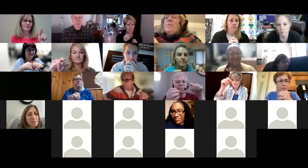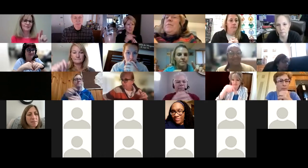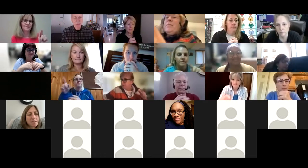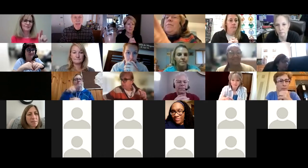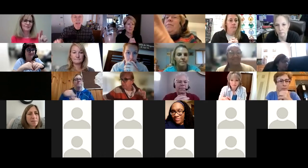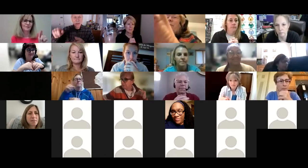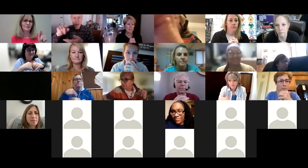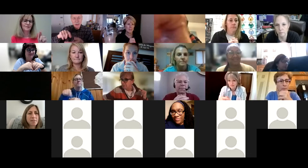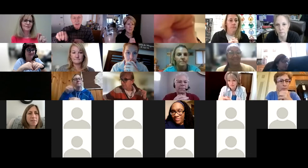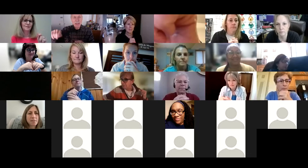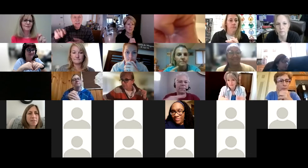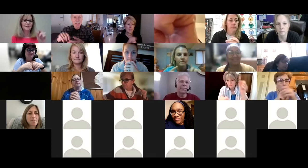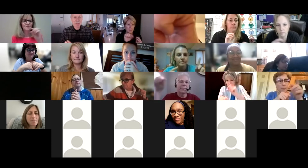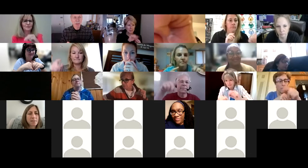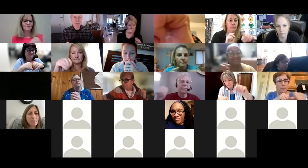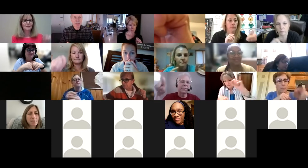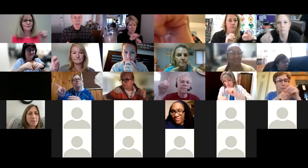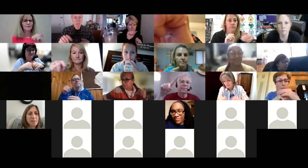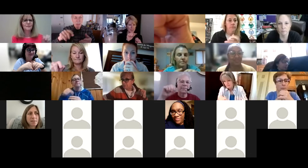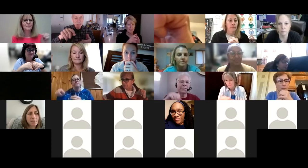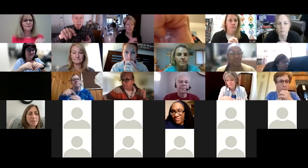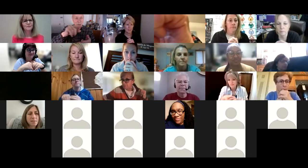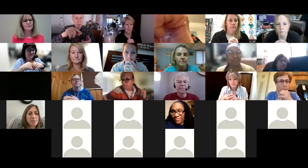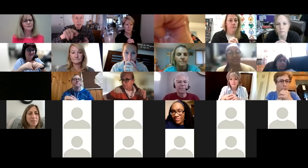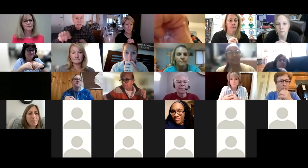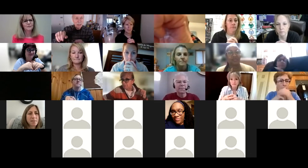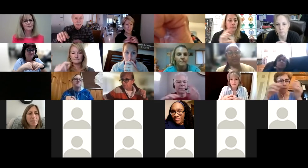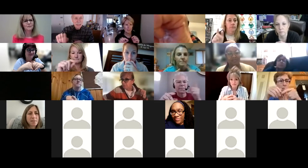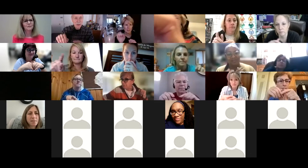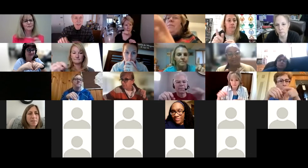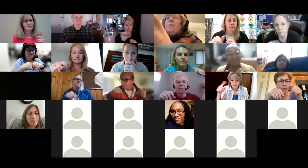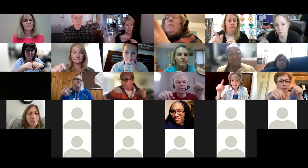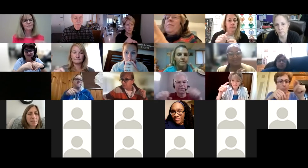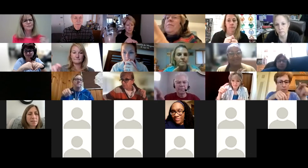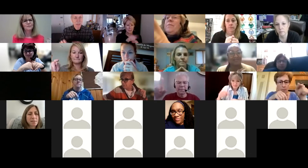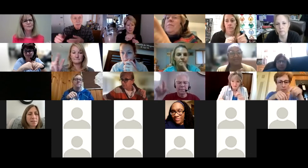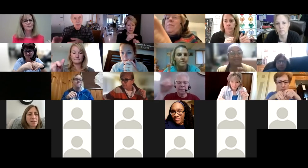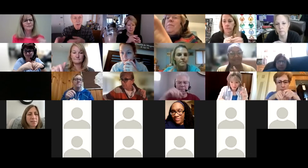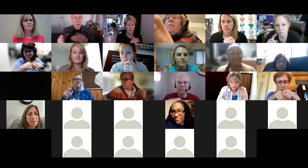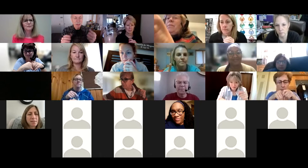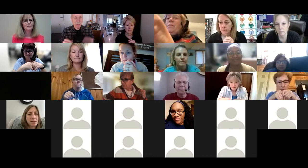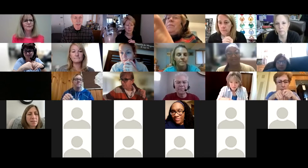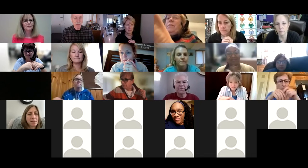And I'll circle your neatest capital. Messy, red, neat, green. Give me more green and less red.